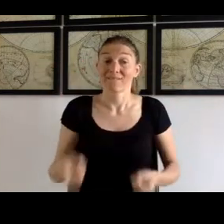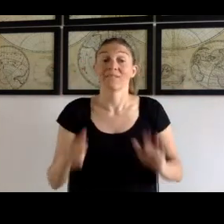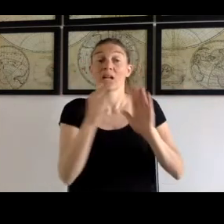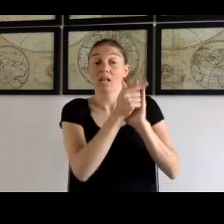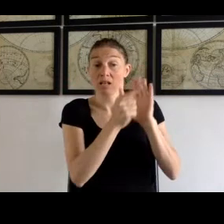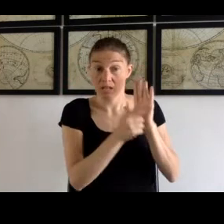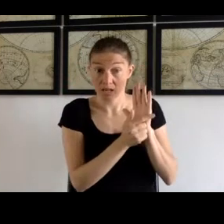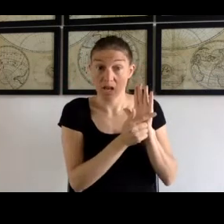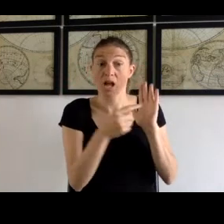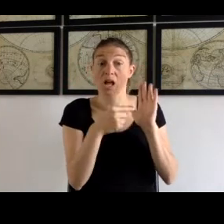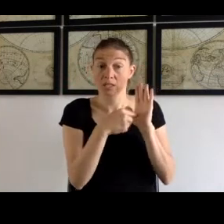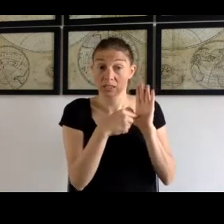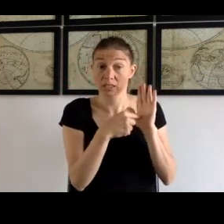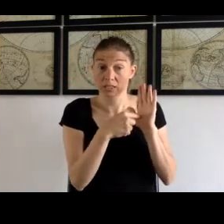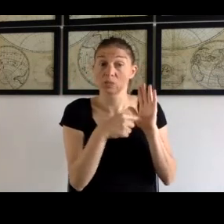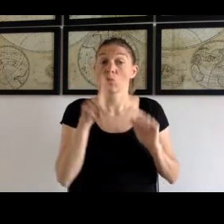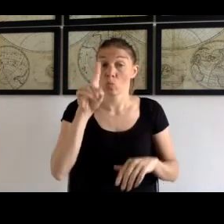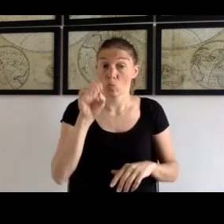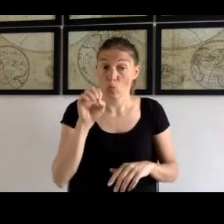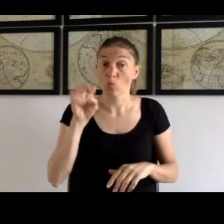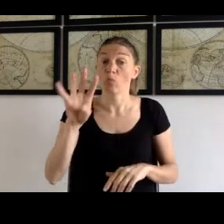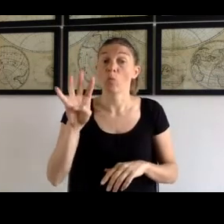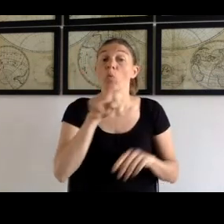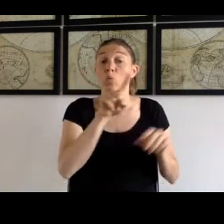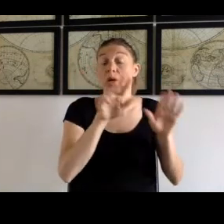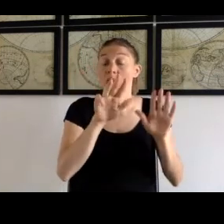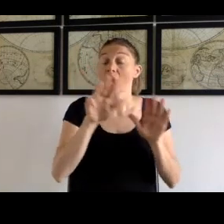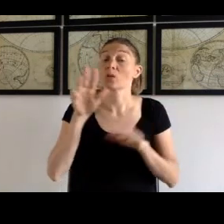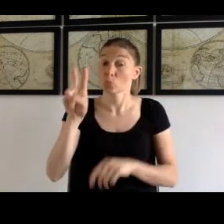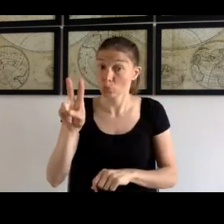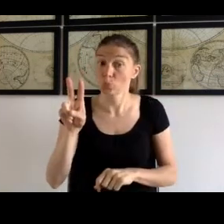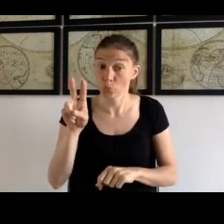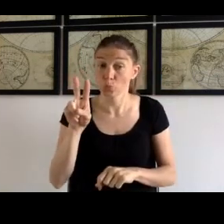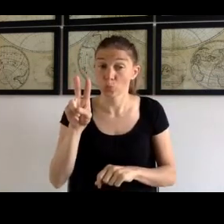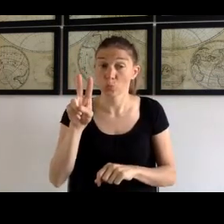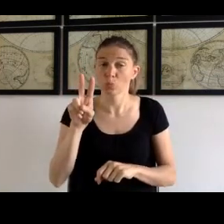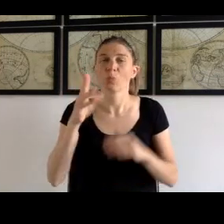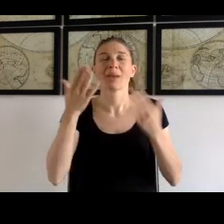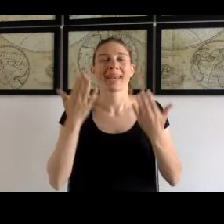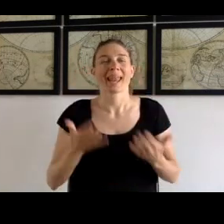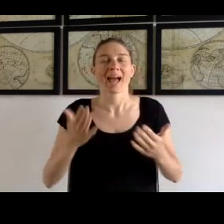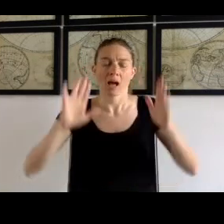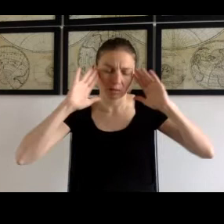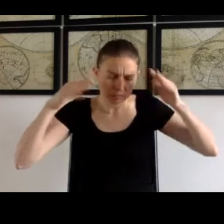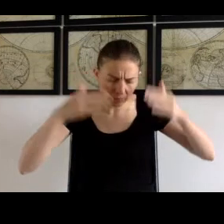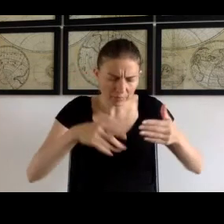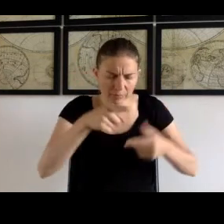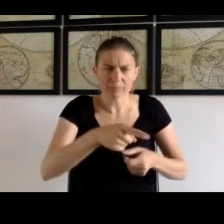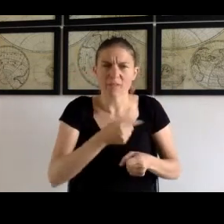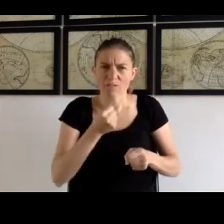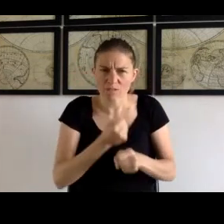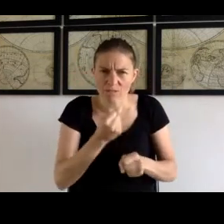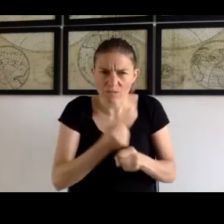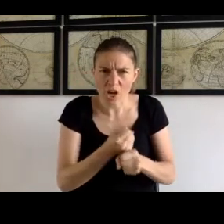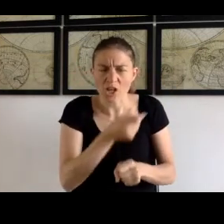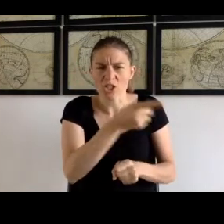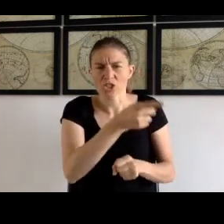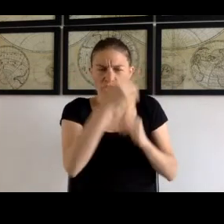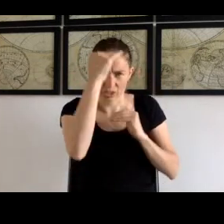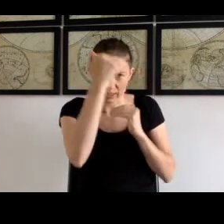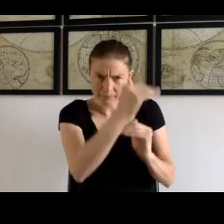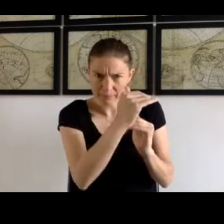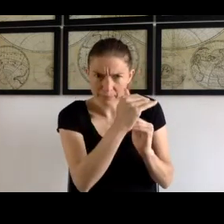based on the idea of the functional limitation, on the condition of handicap. In this